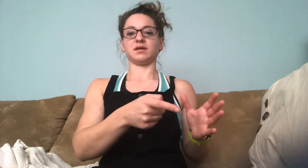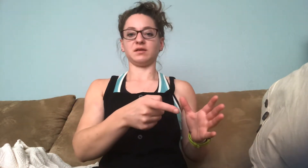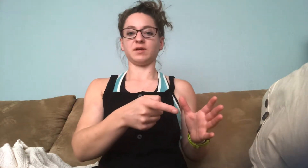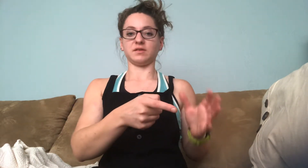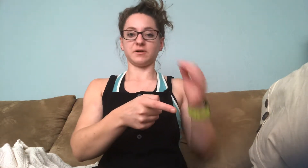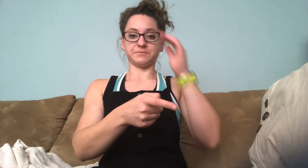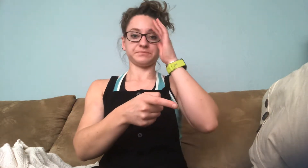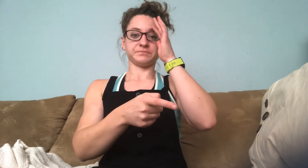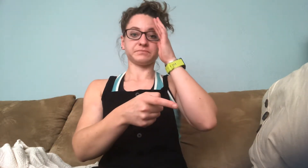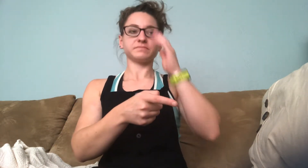That's my he right there.